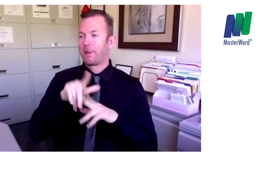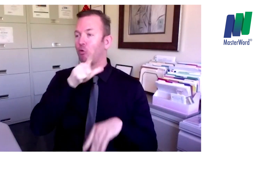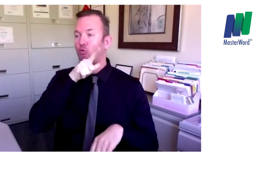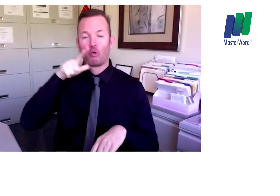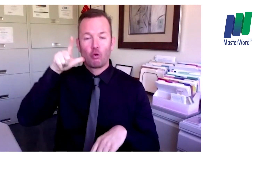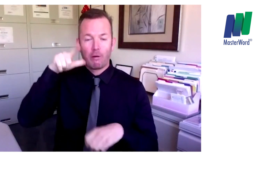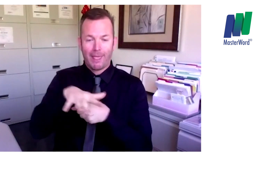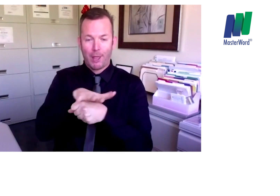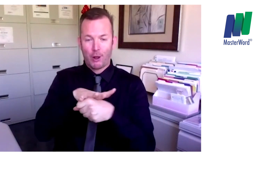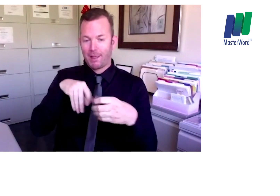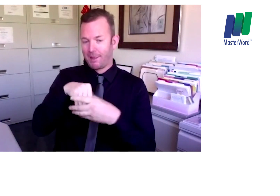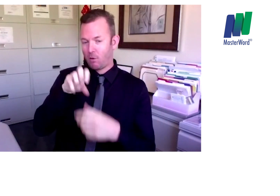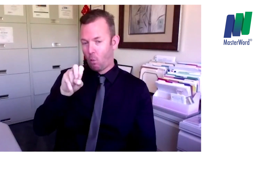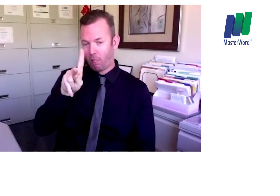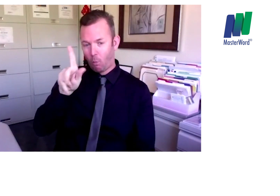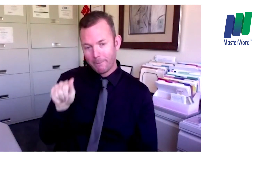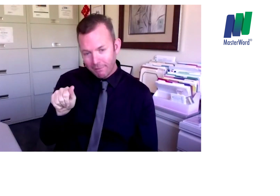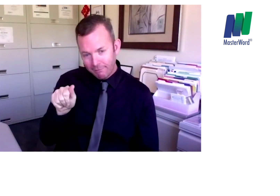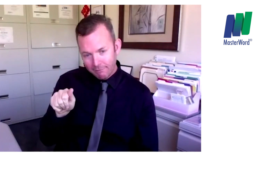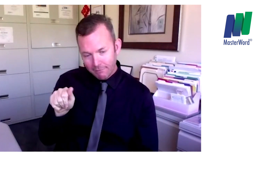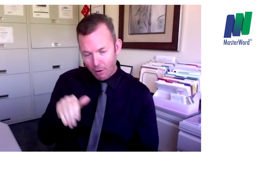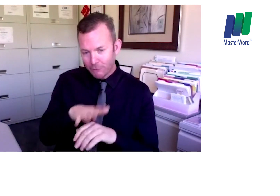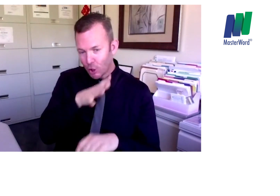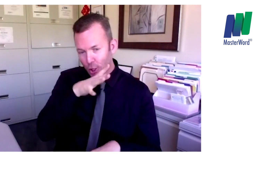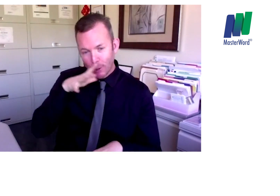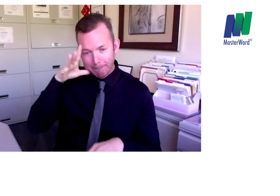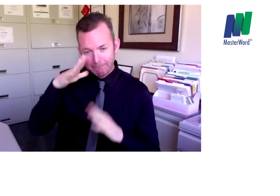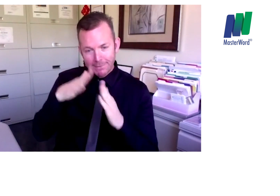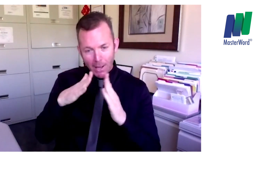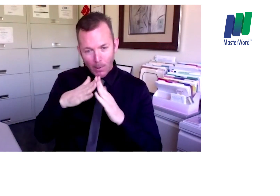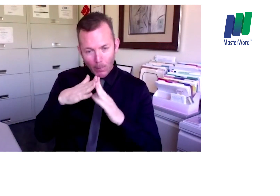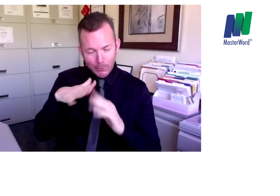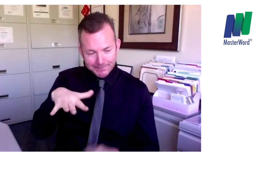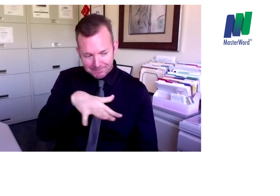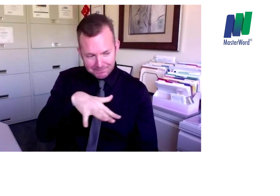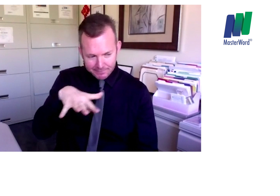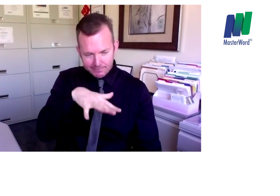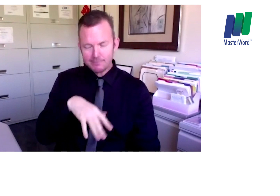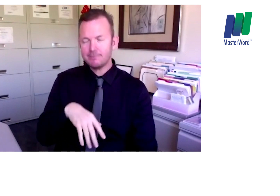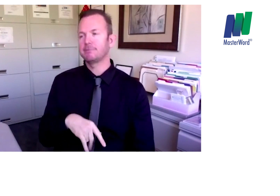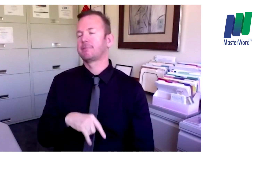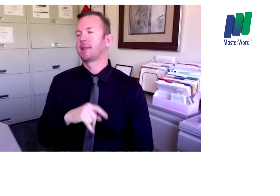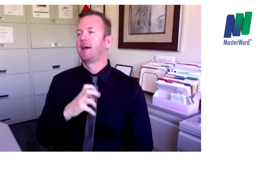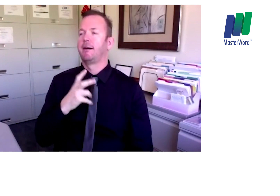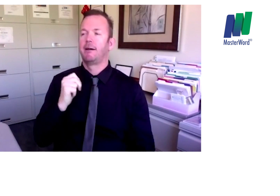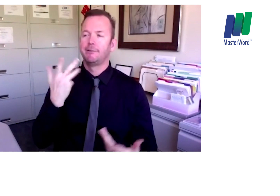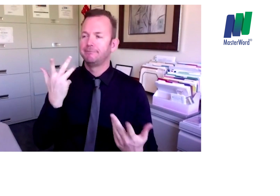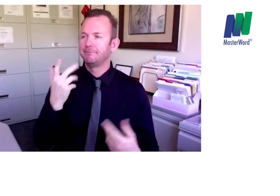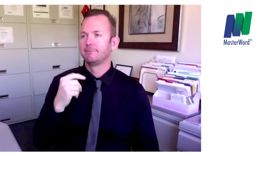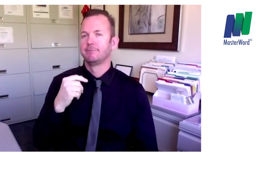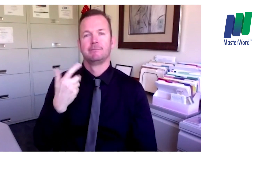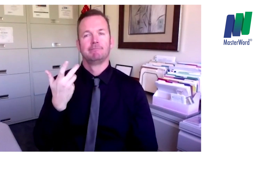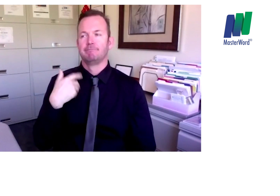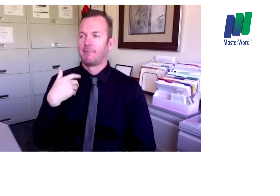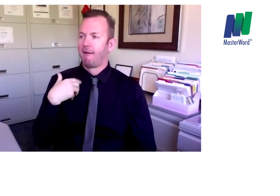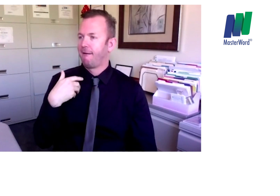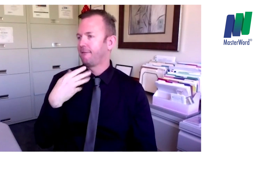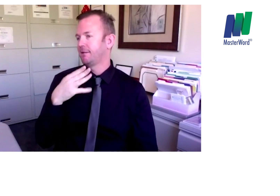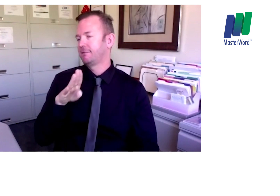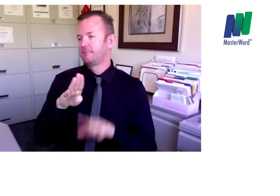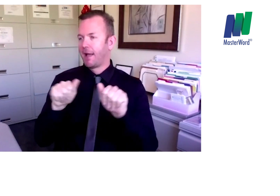actually signing a whole lot, as I grew up in a rural area in Oklahoma in a small farm town.